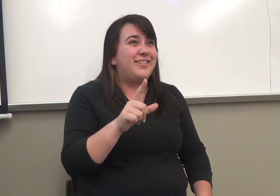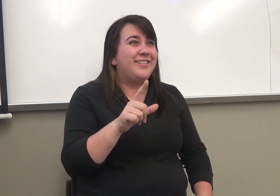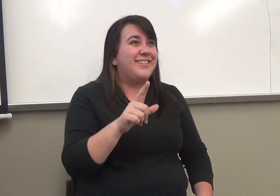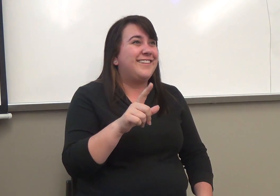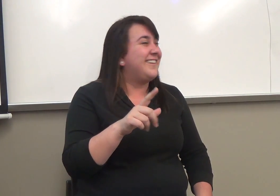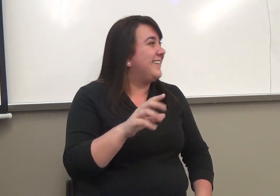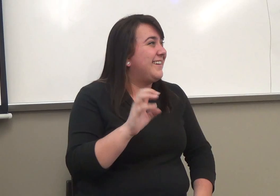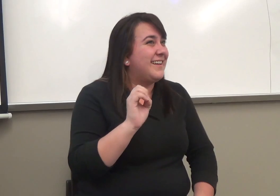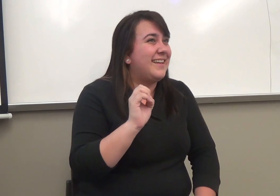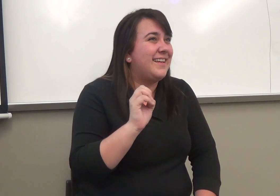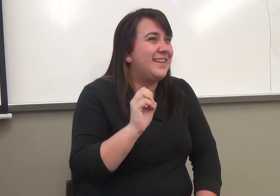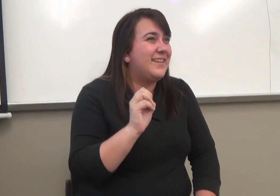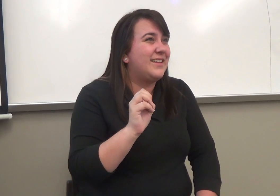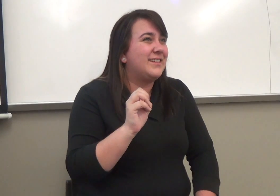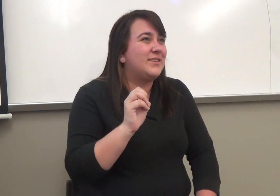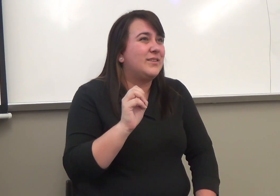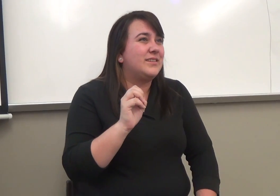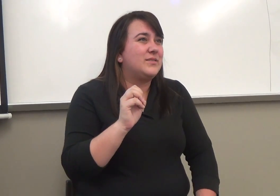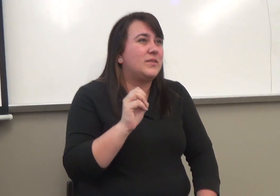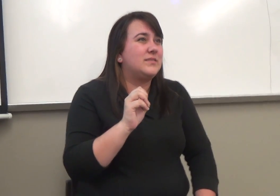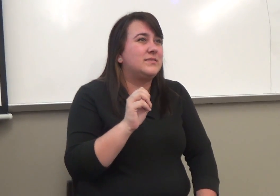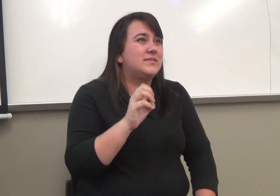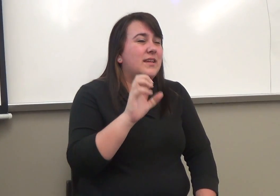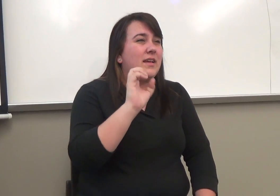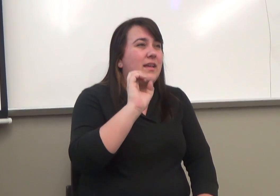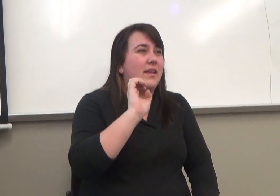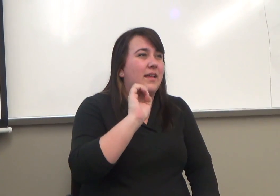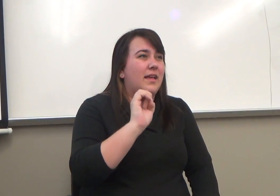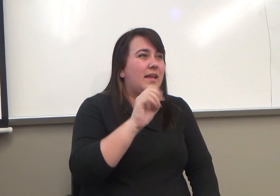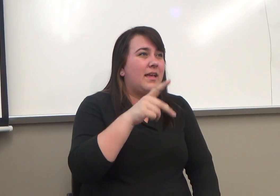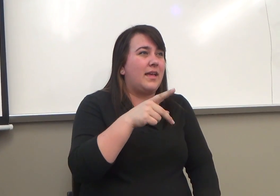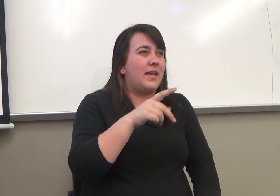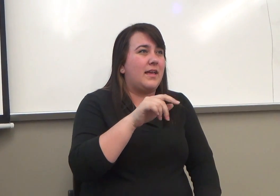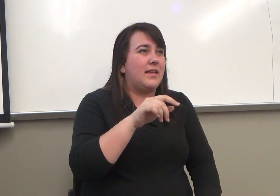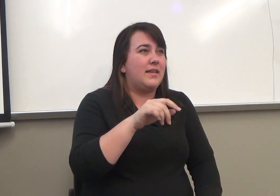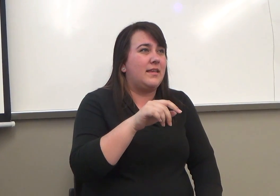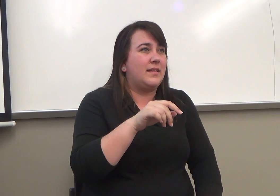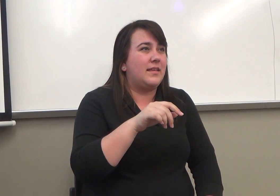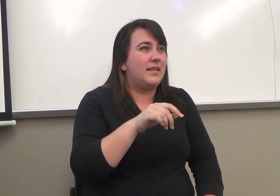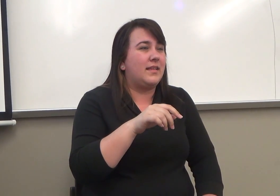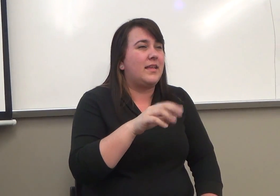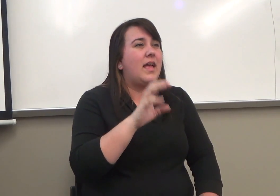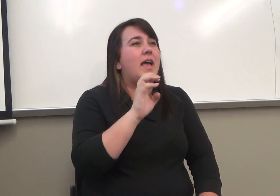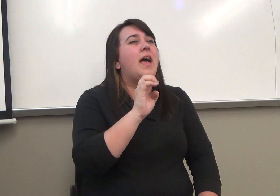Does that make sense? This is a new slang word to use. What does that mean?